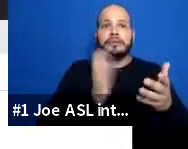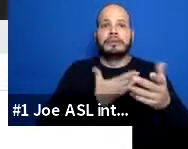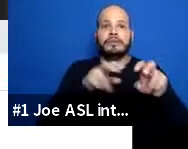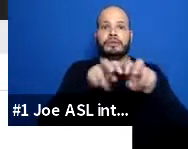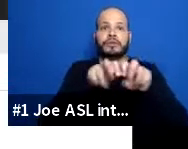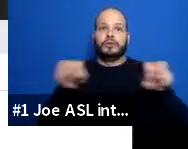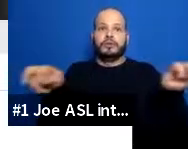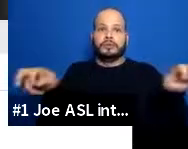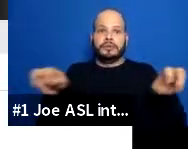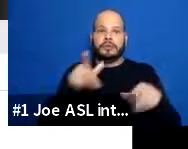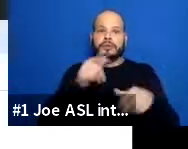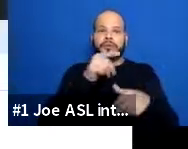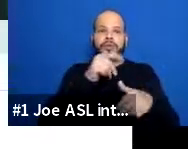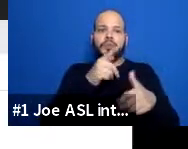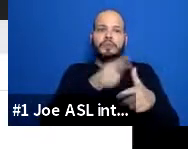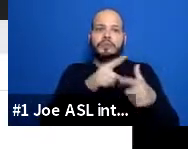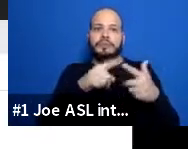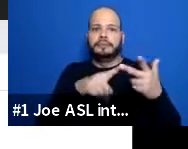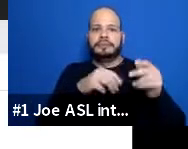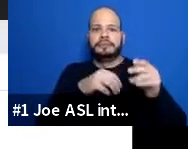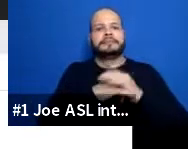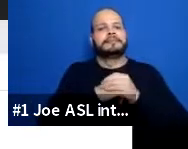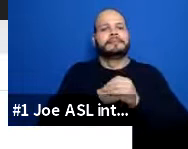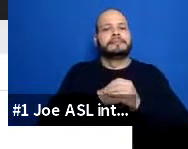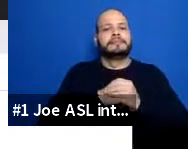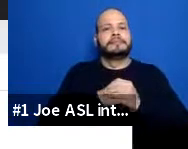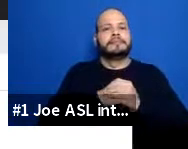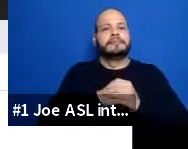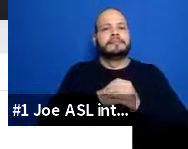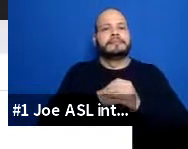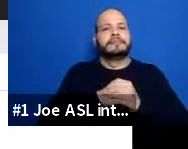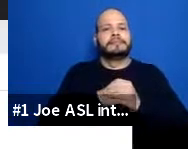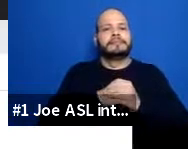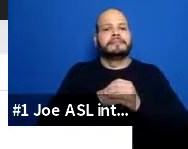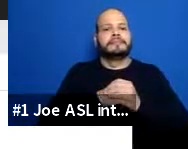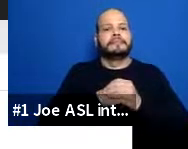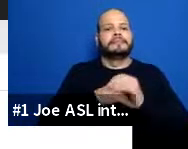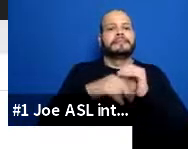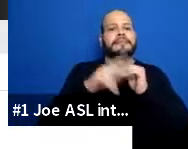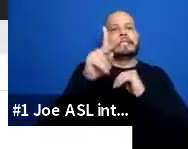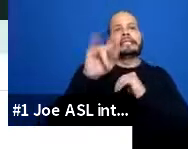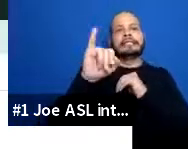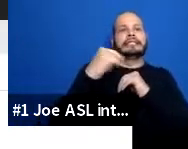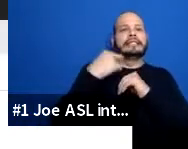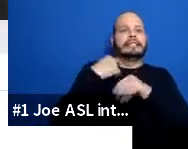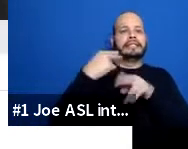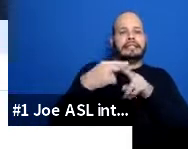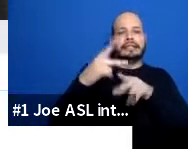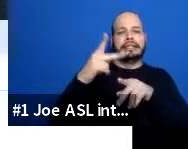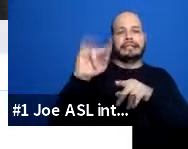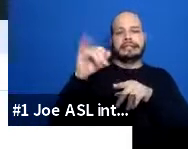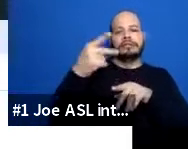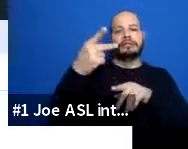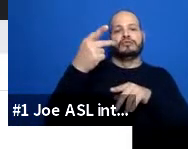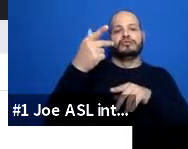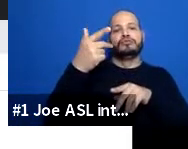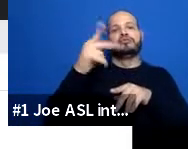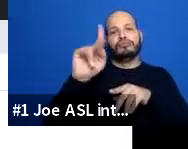Hardin. Dr. Bettina Love had a conflict and is unfortunately not able to join us